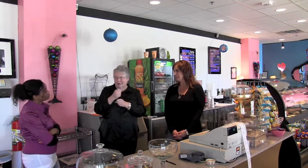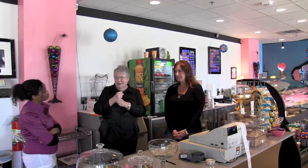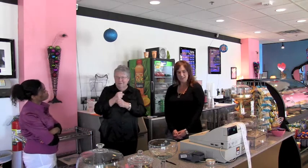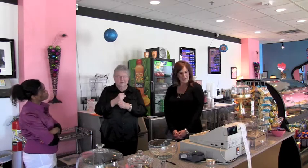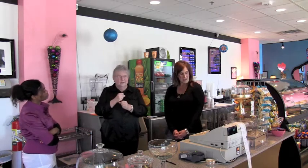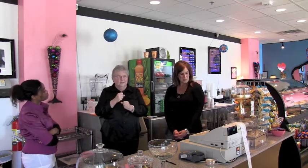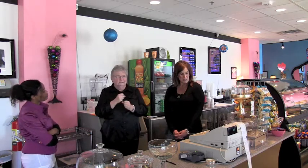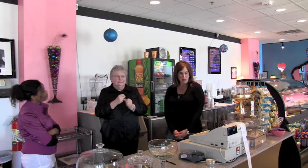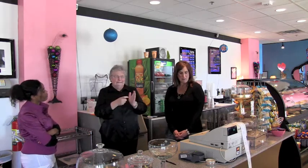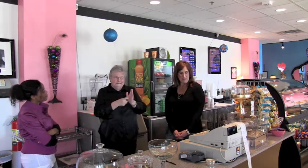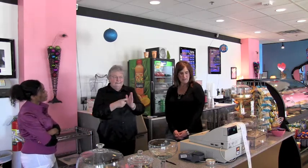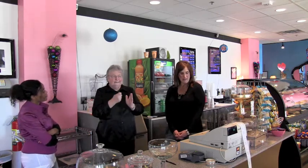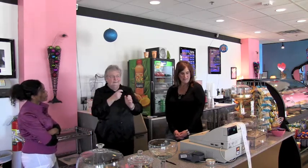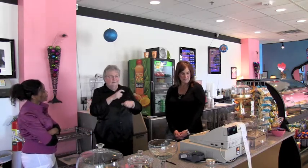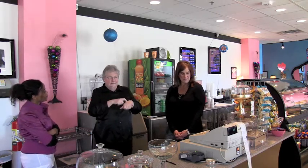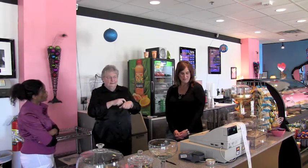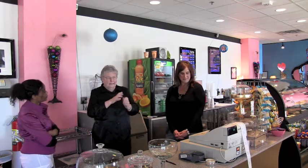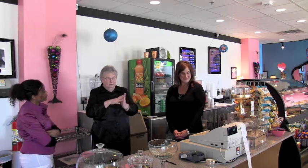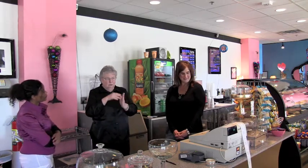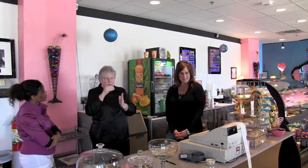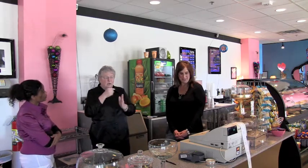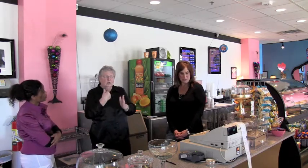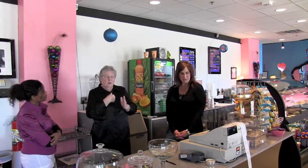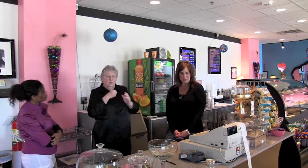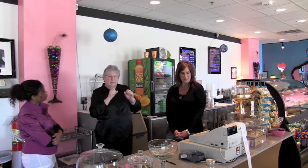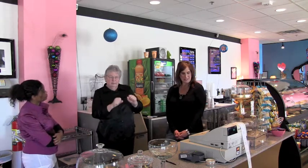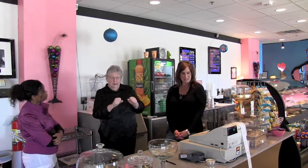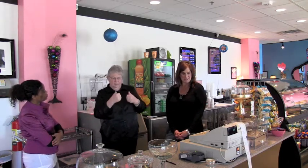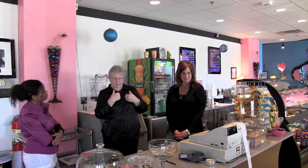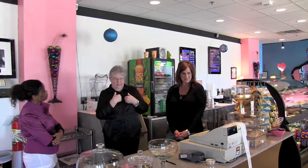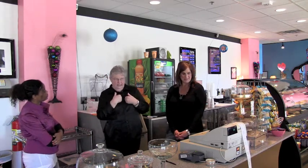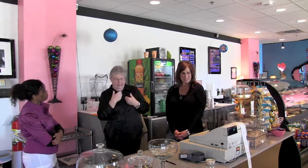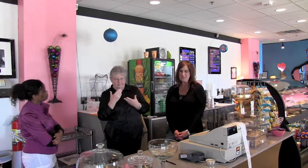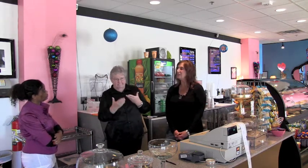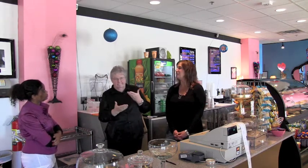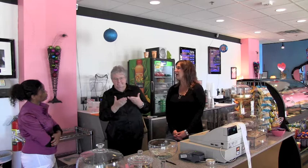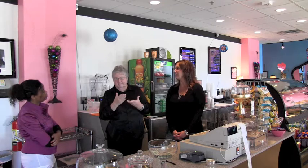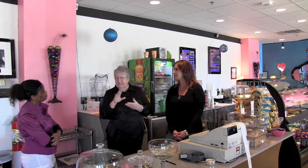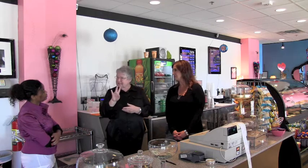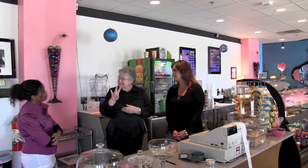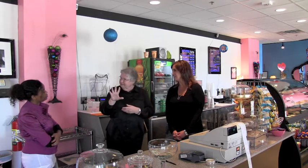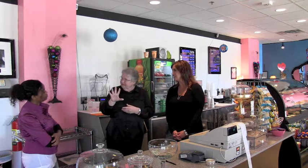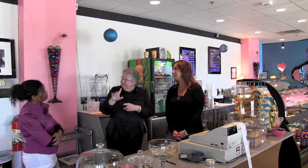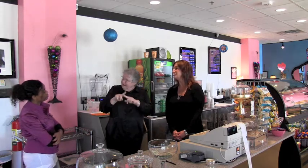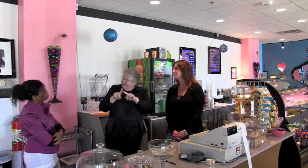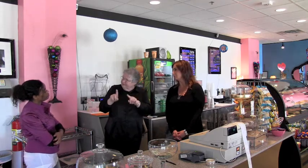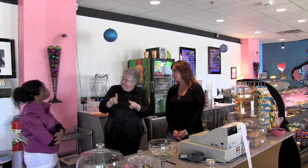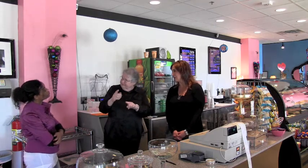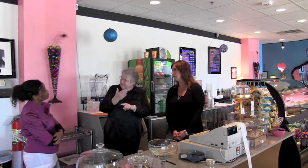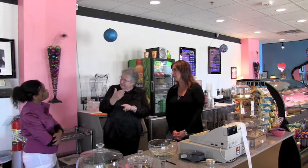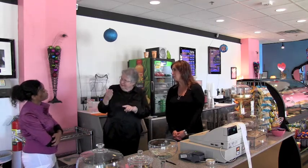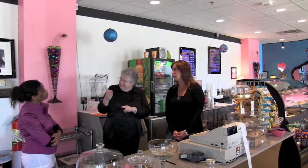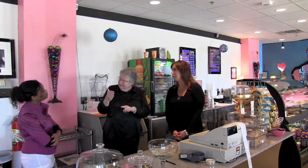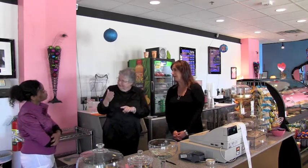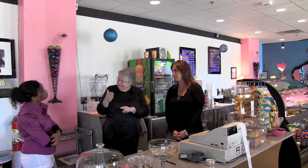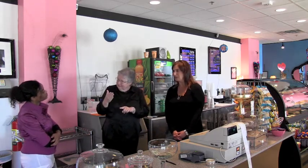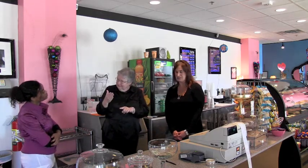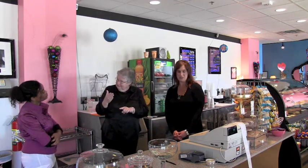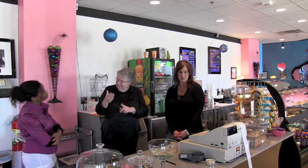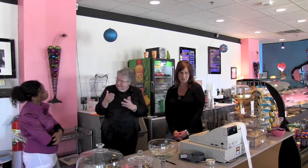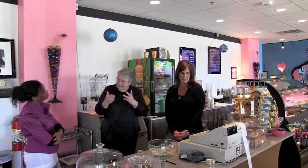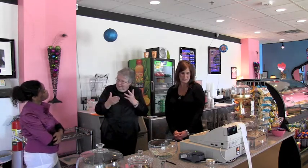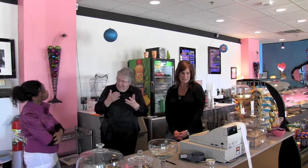register. We probably have, maybe 75 different things to ring up